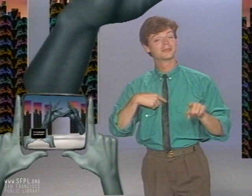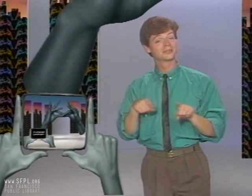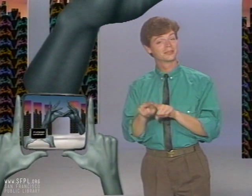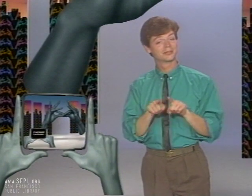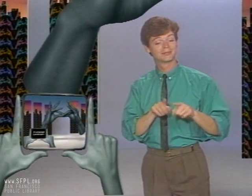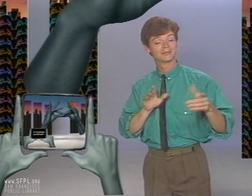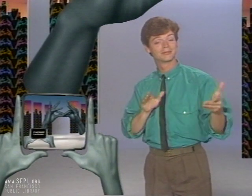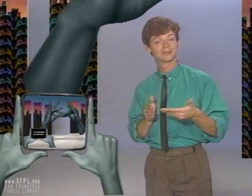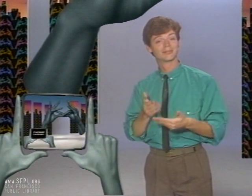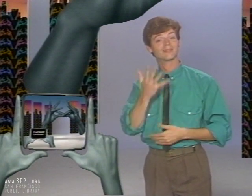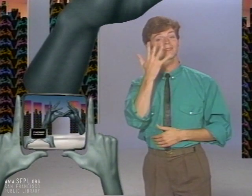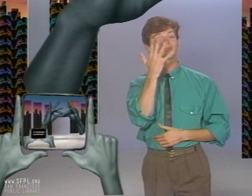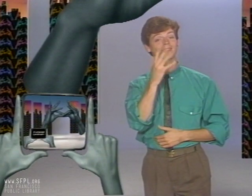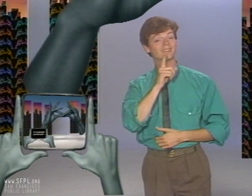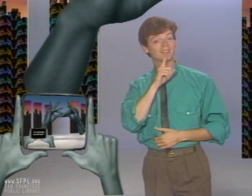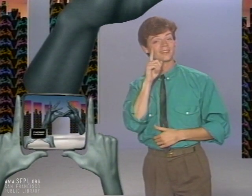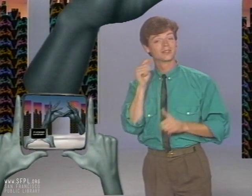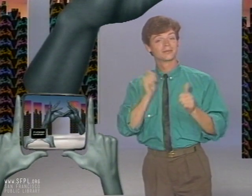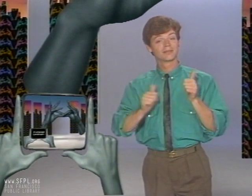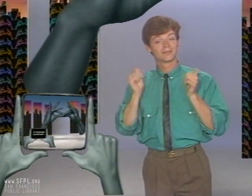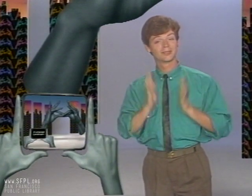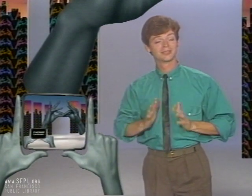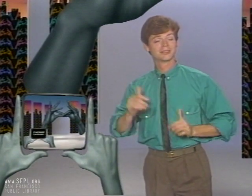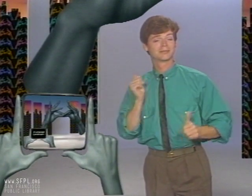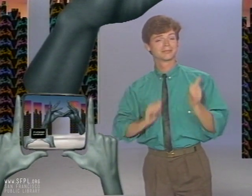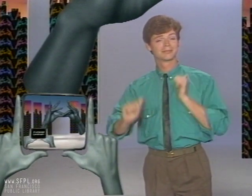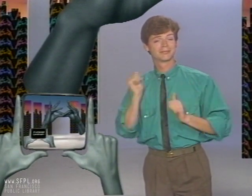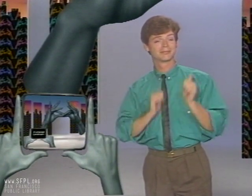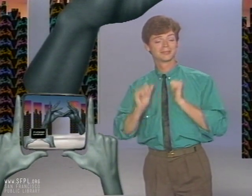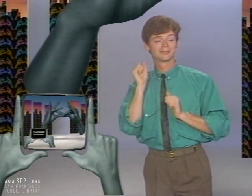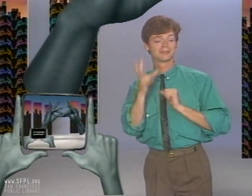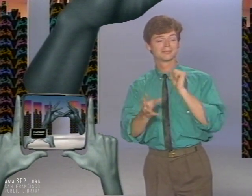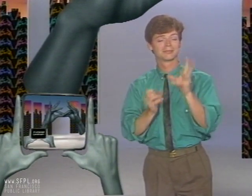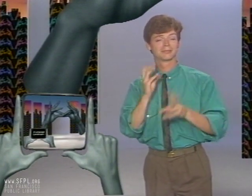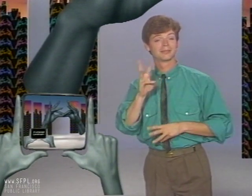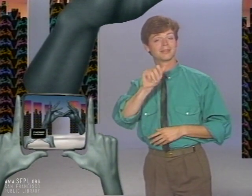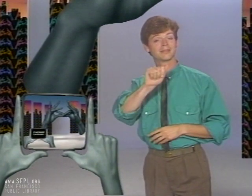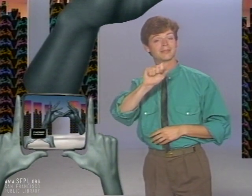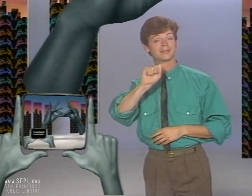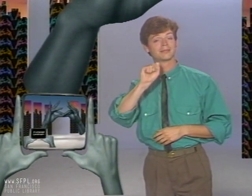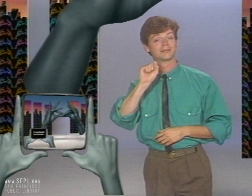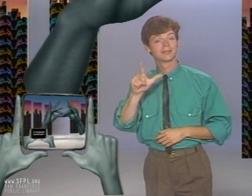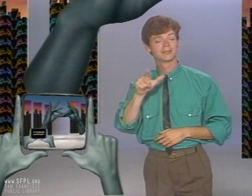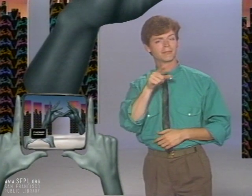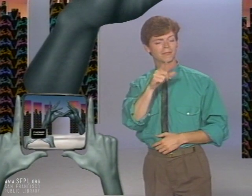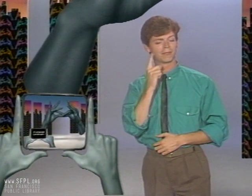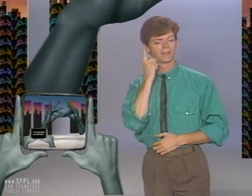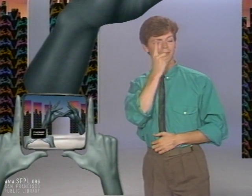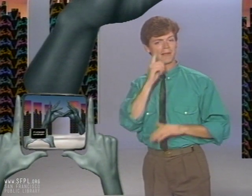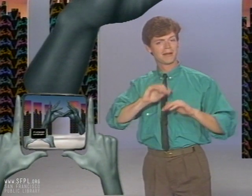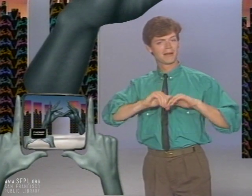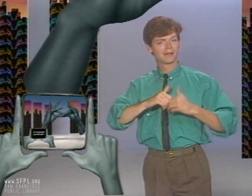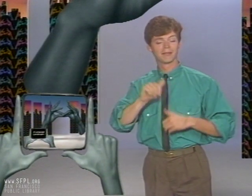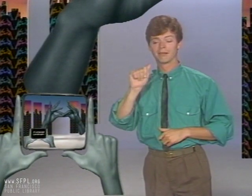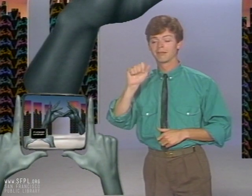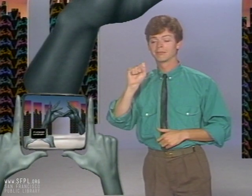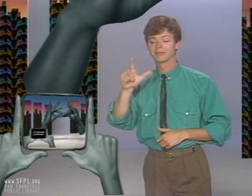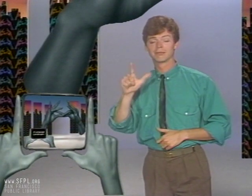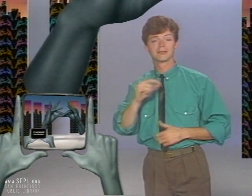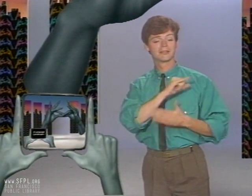Sign Language, are reshaping the field of performing arts. Through stories, satire, performance, dance, and yes, even music,